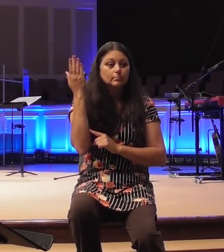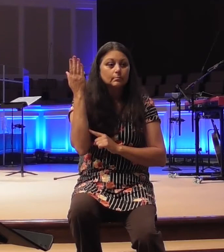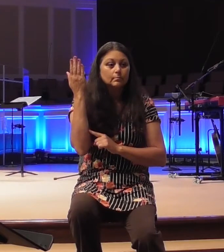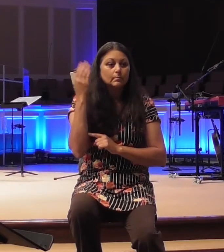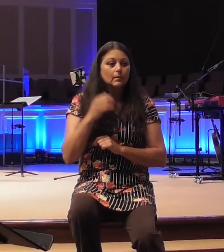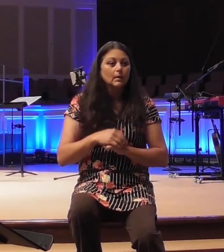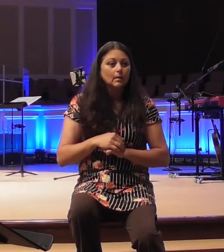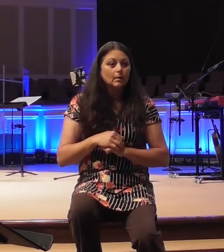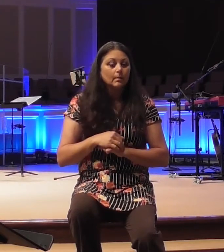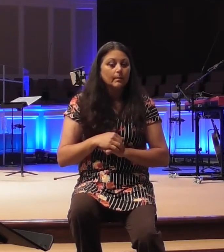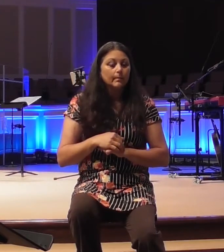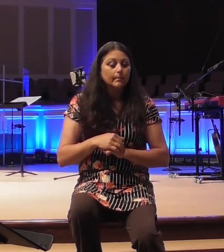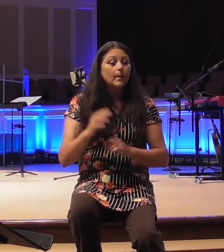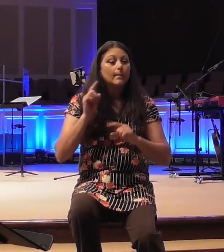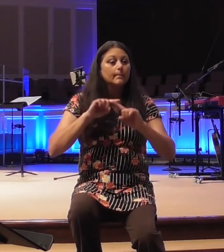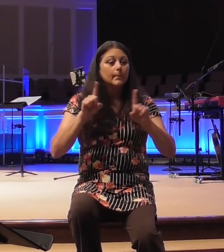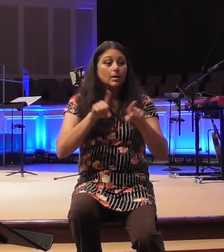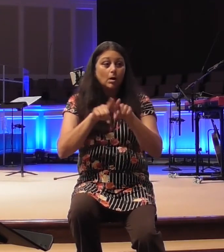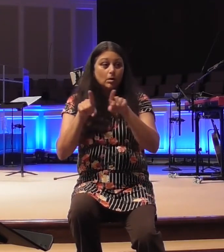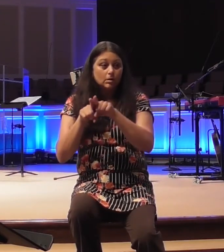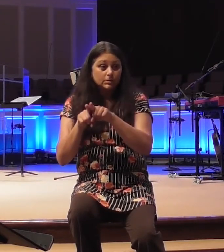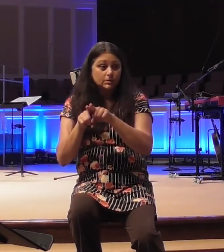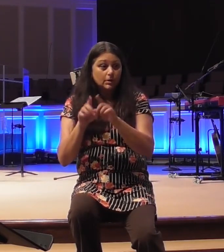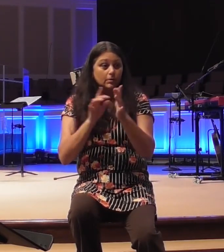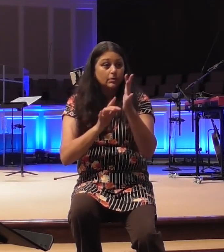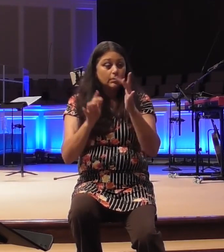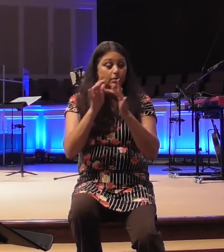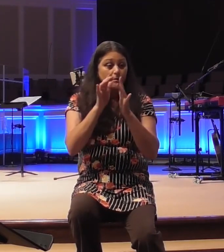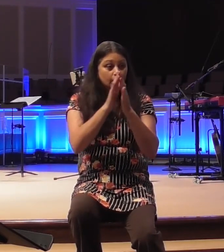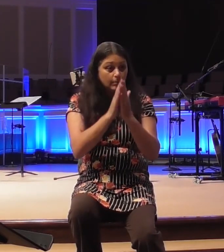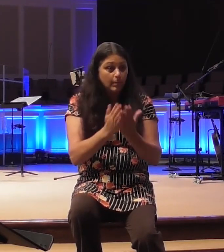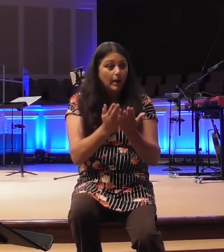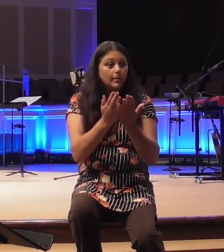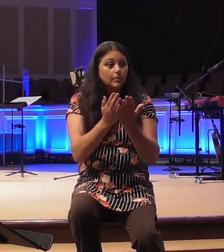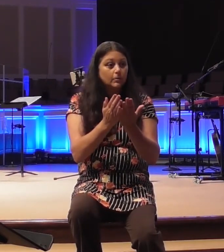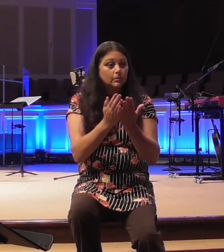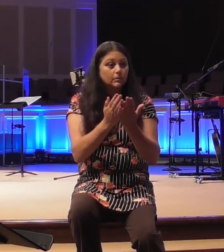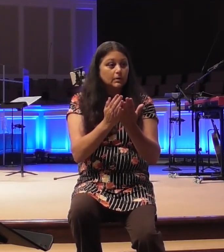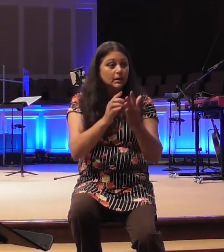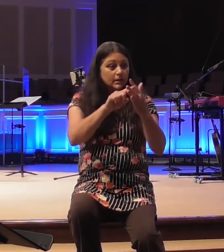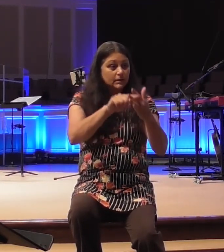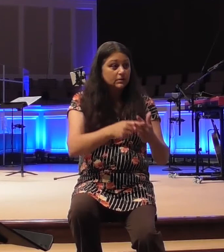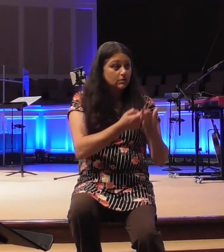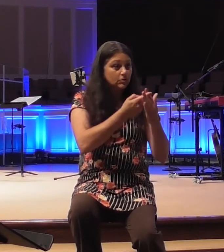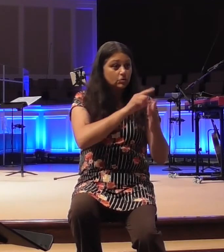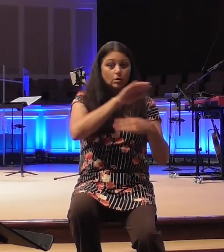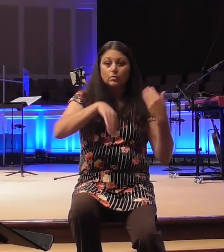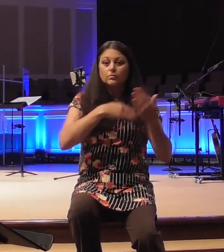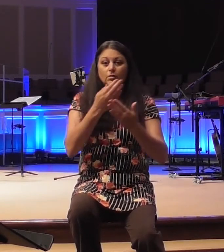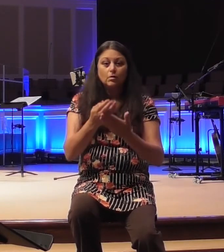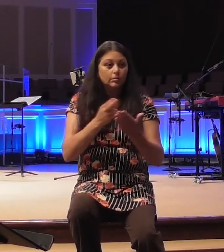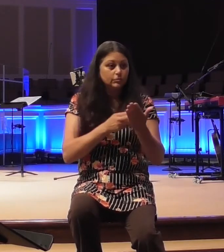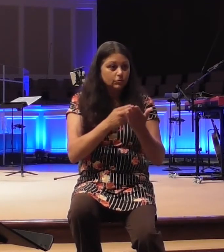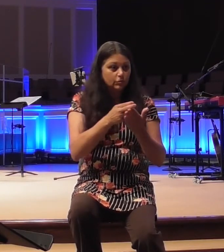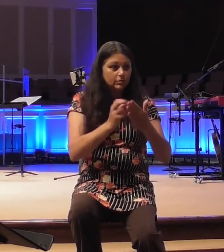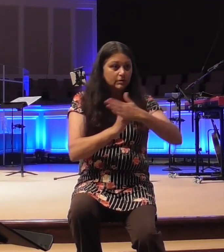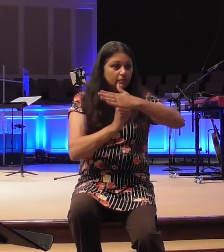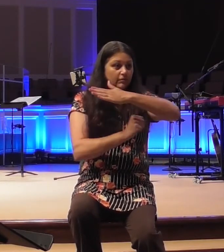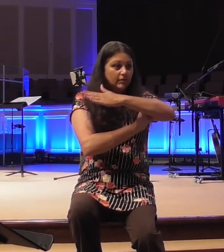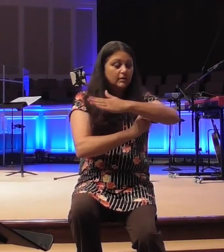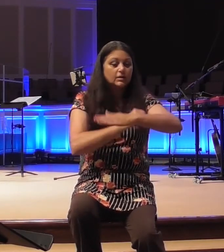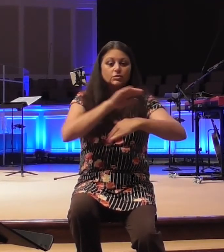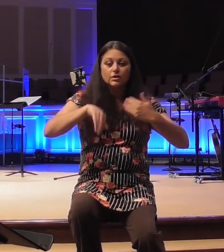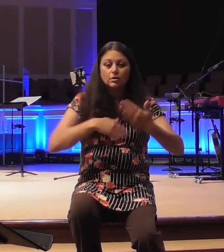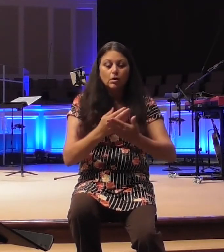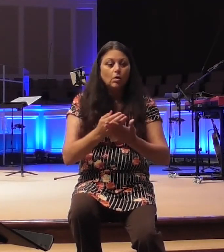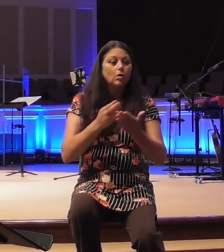enough, the Bible is also the precondition for all truth. It's the foundation upon which every true